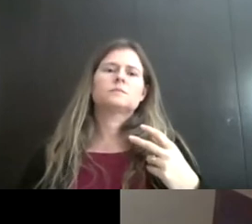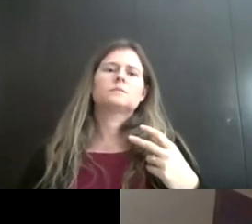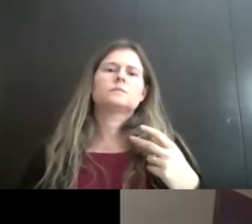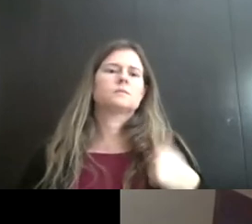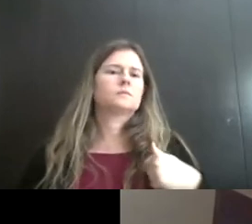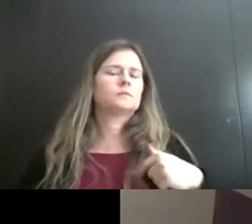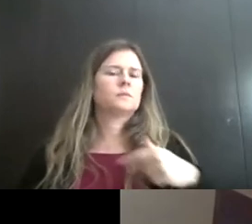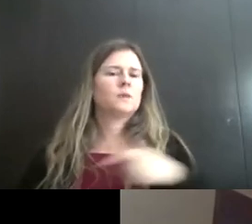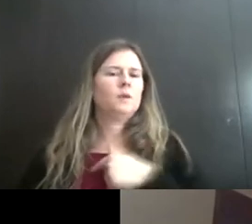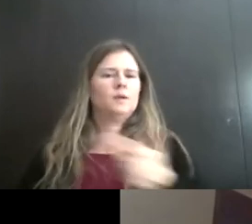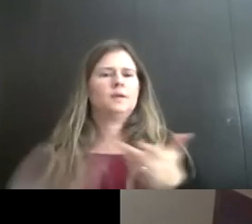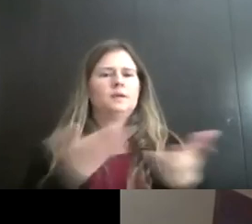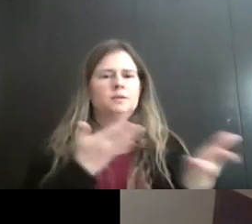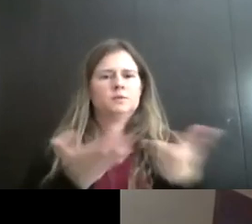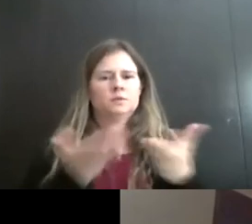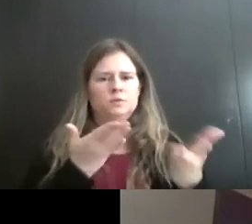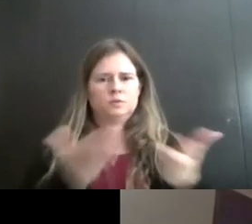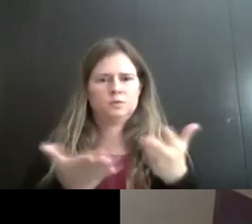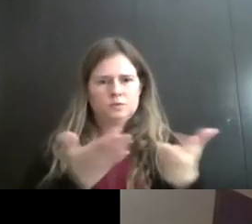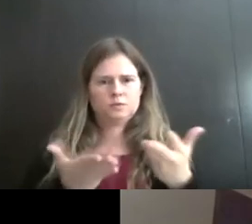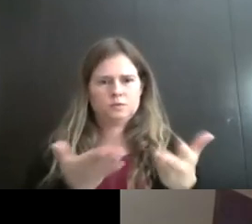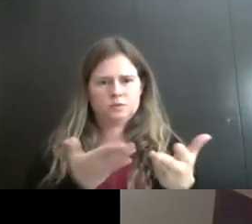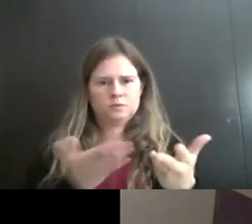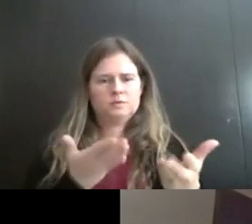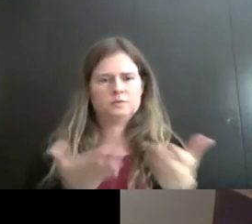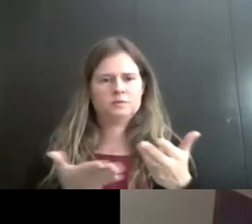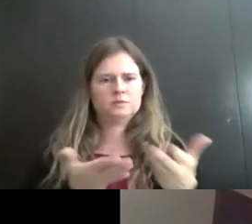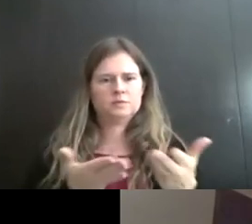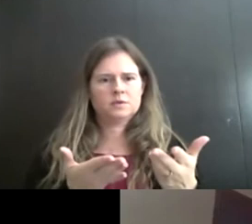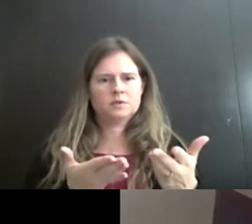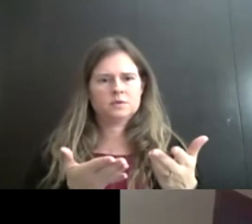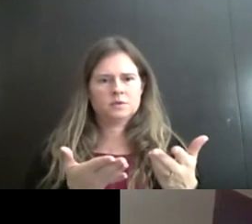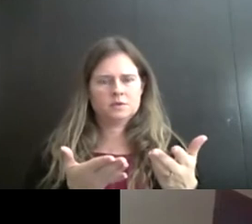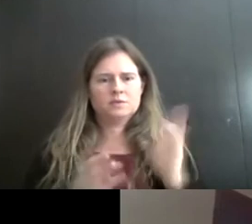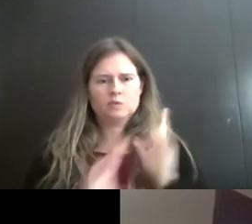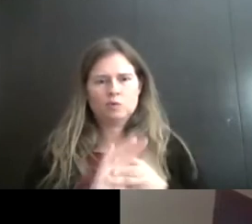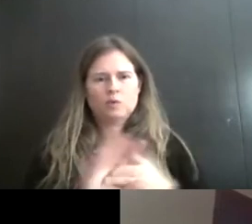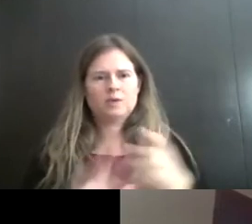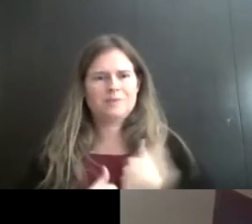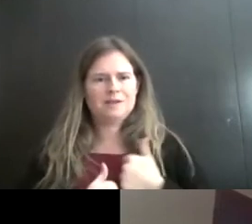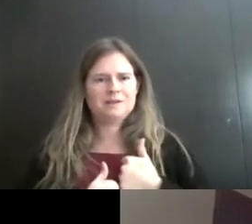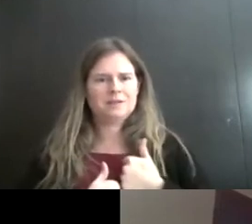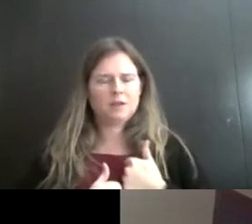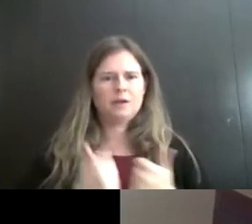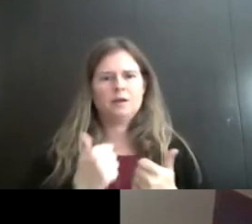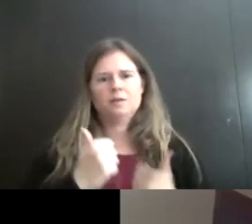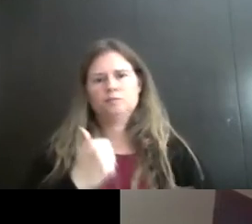we serve at a higher rate than any ethnic group in America.